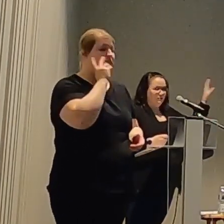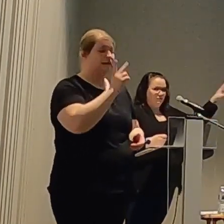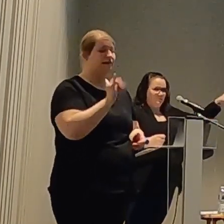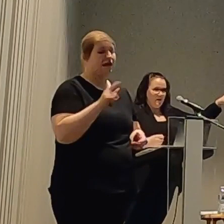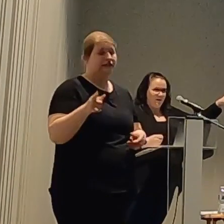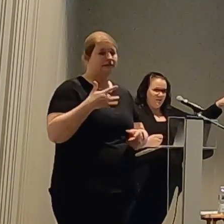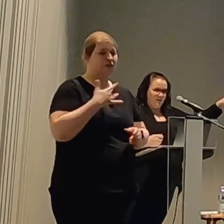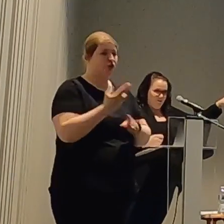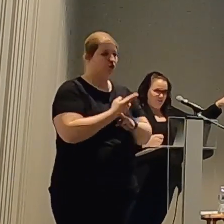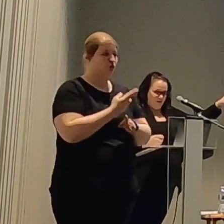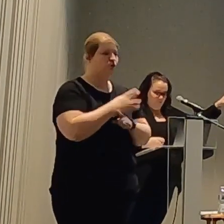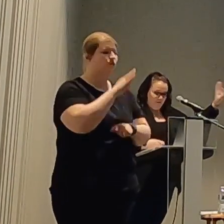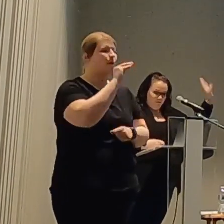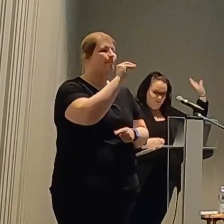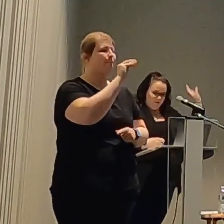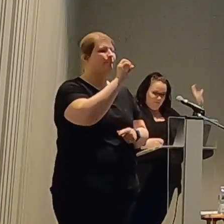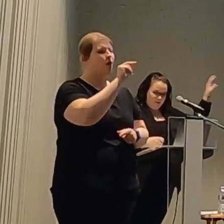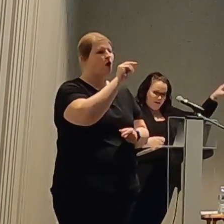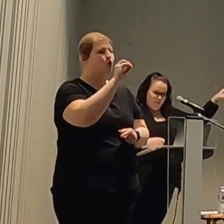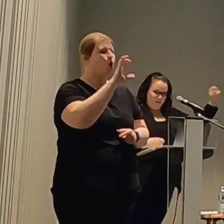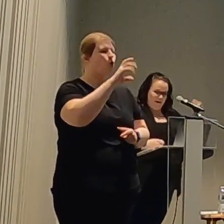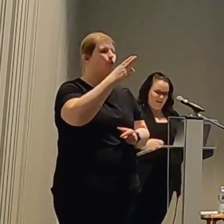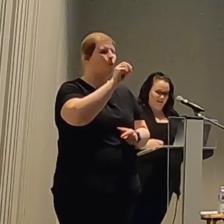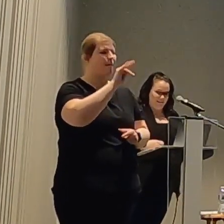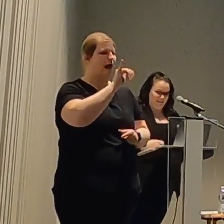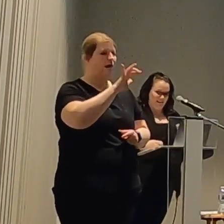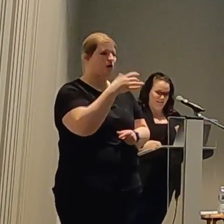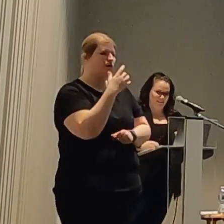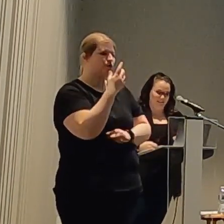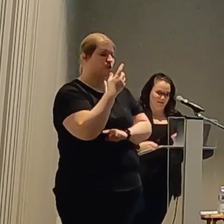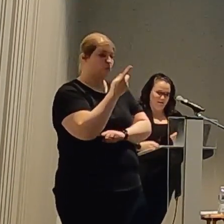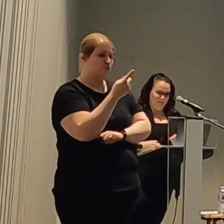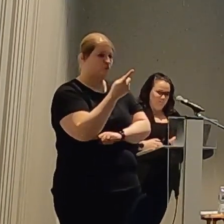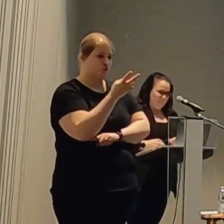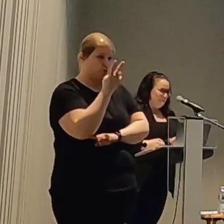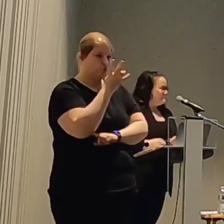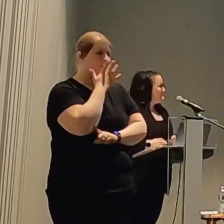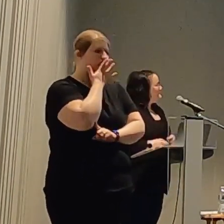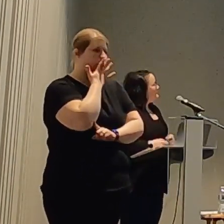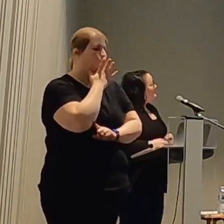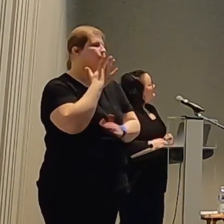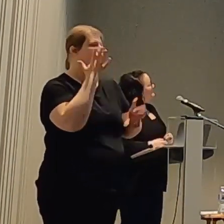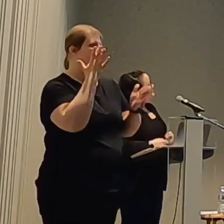a monochromatic color scheme. And we'll talk about that in a second.